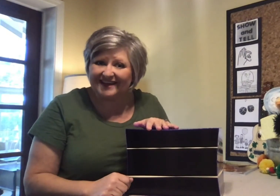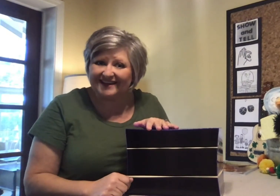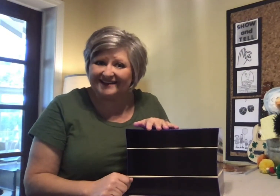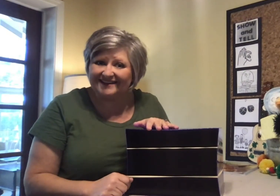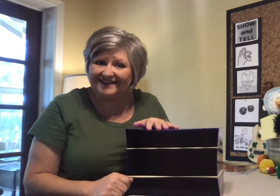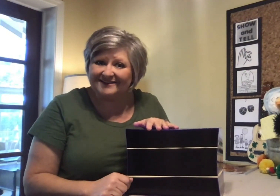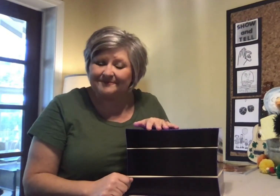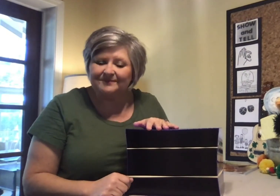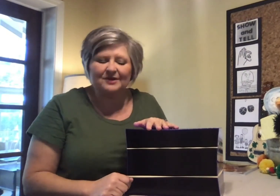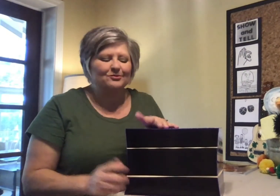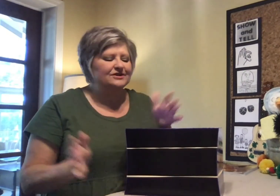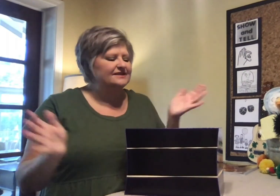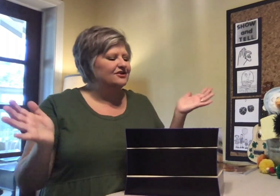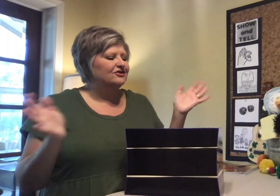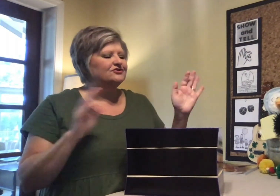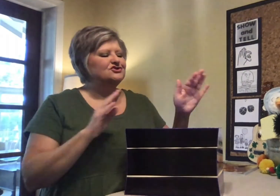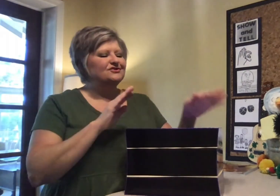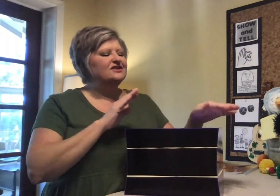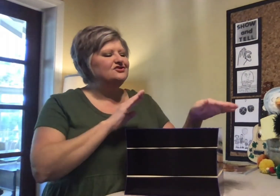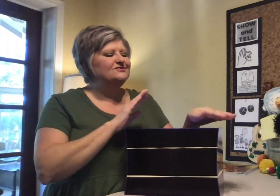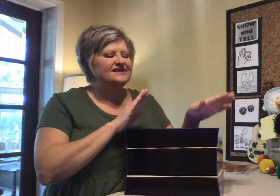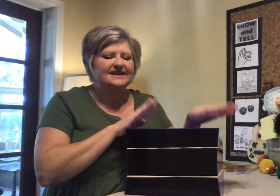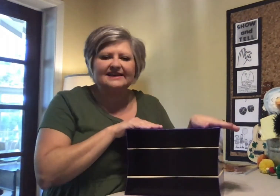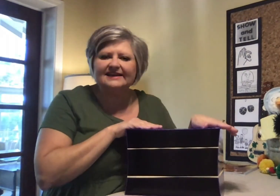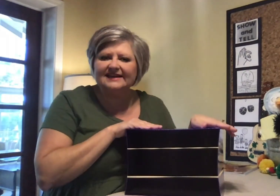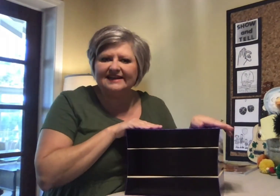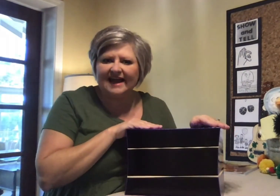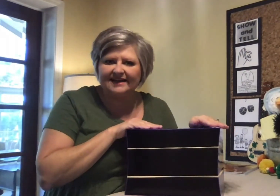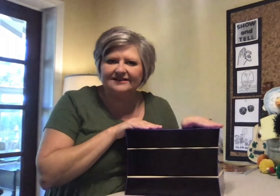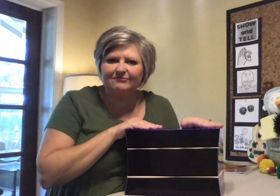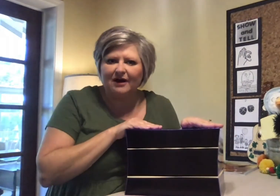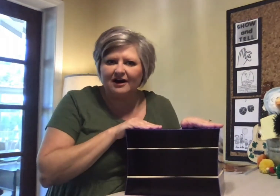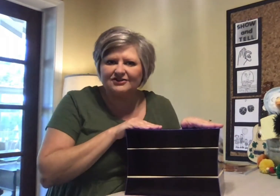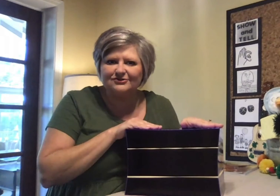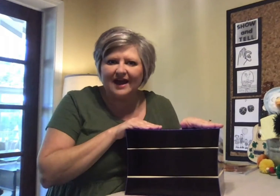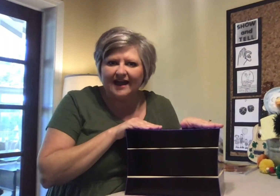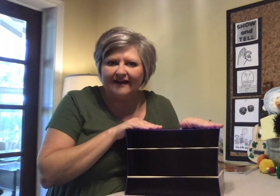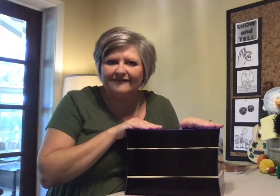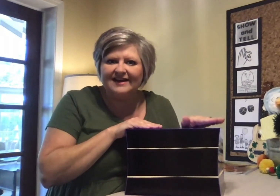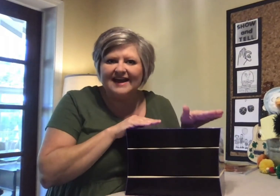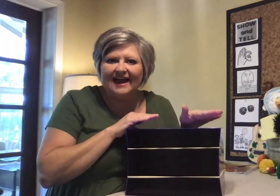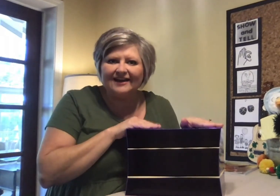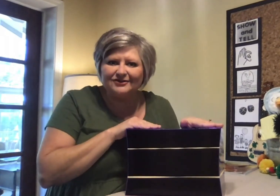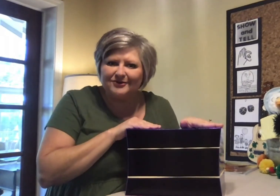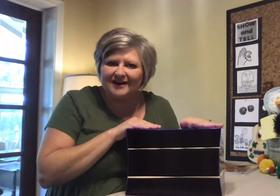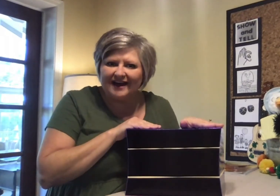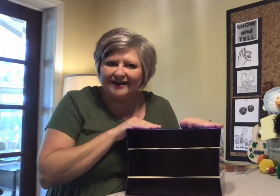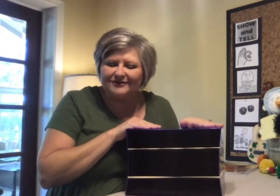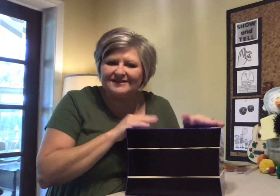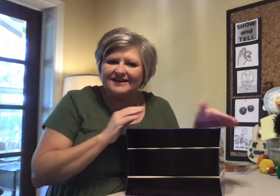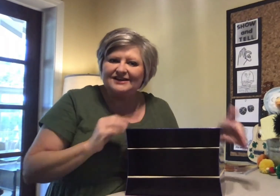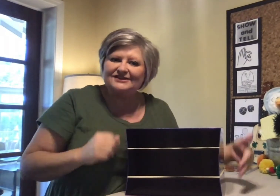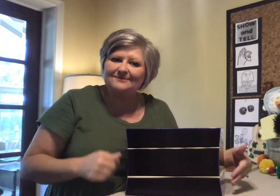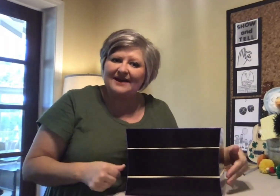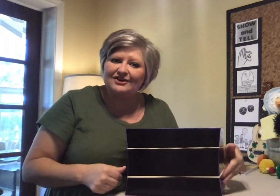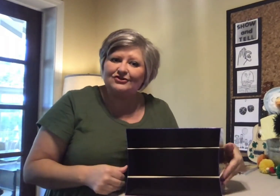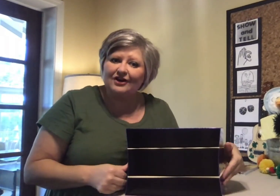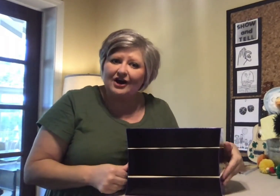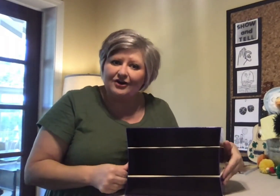they? Boys and girls, you can use any kind of box you have at your house to make your